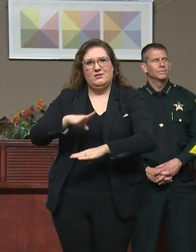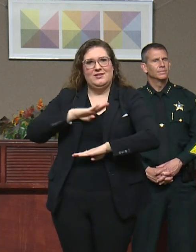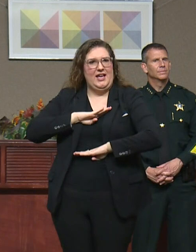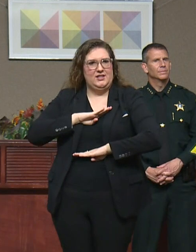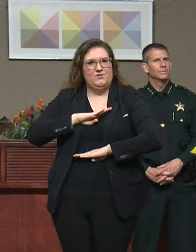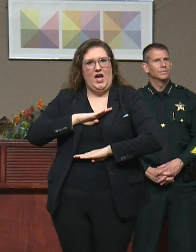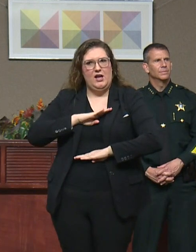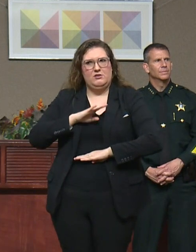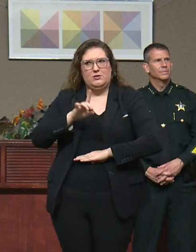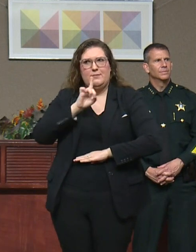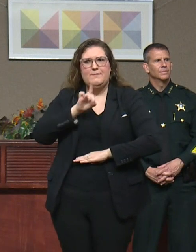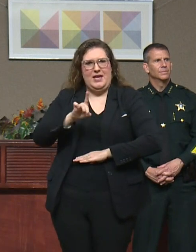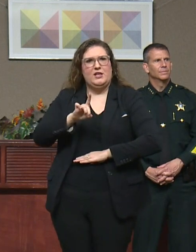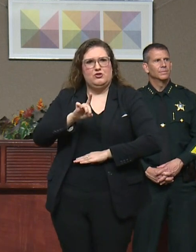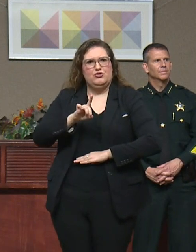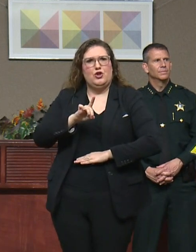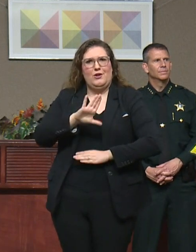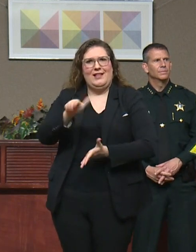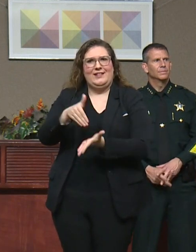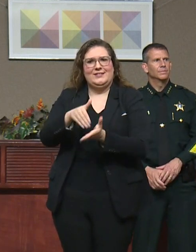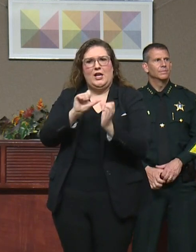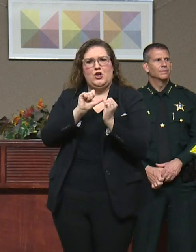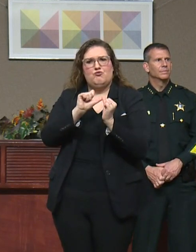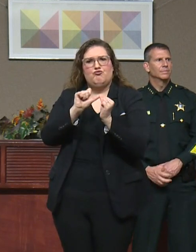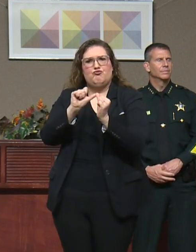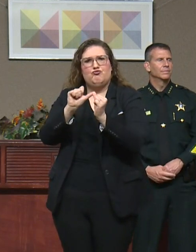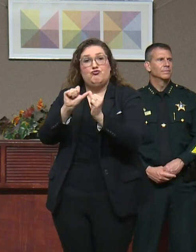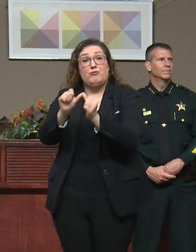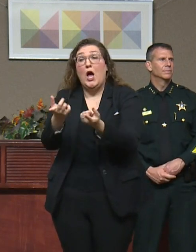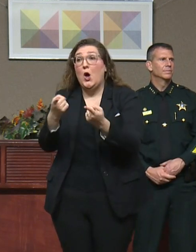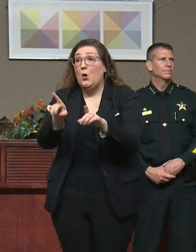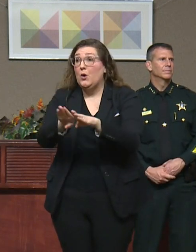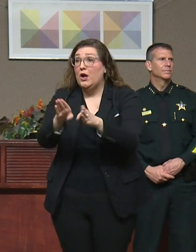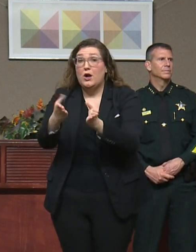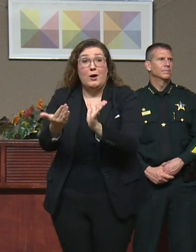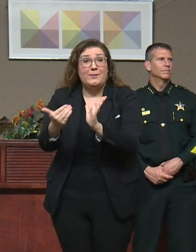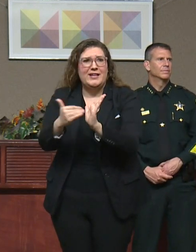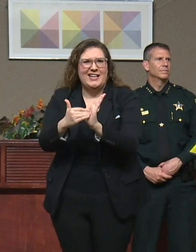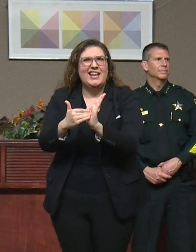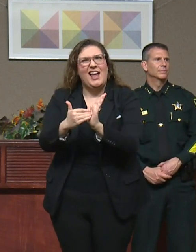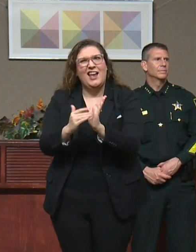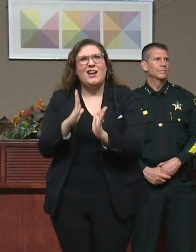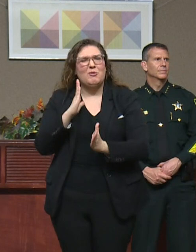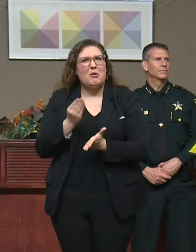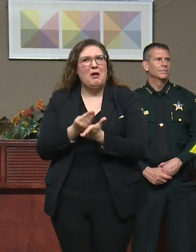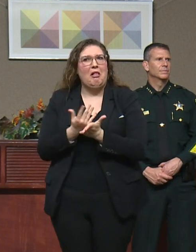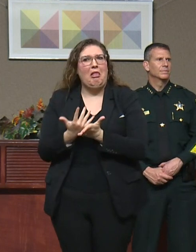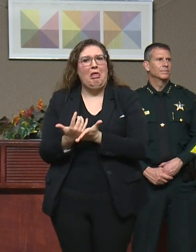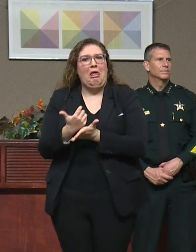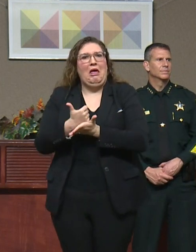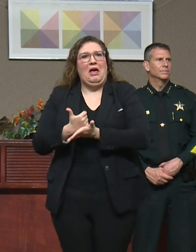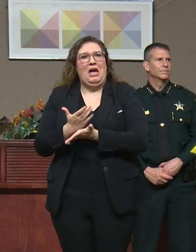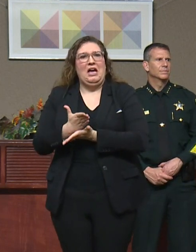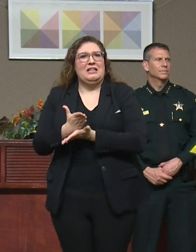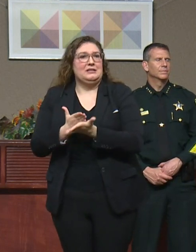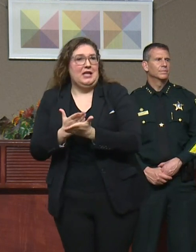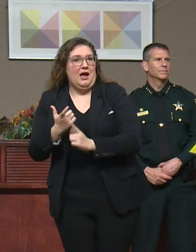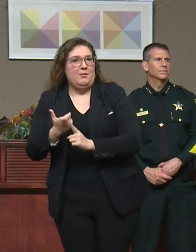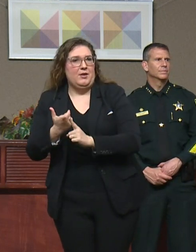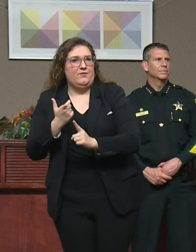to reopen, that we'll recover some of the revenues from the tourist development tax or the sales